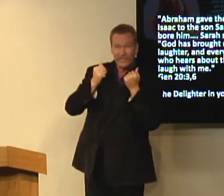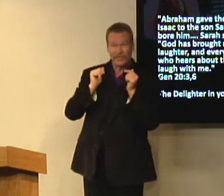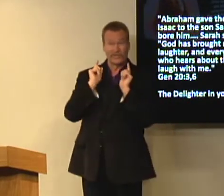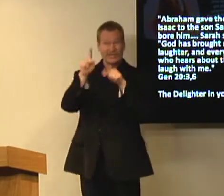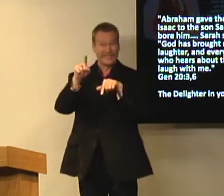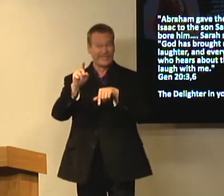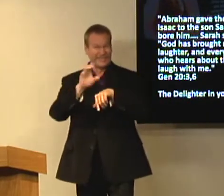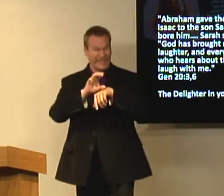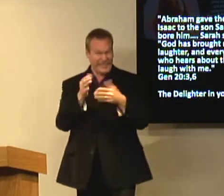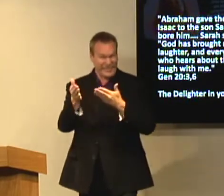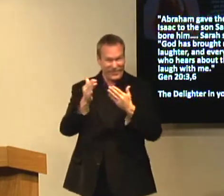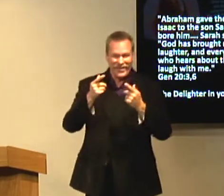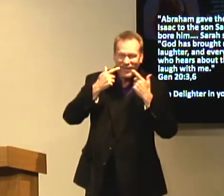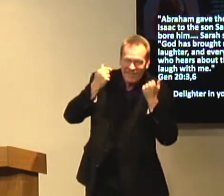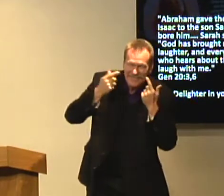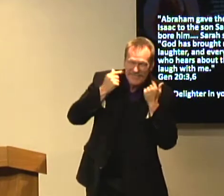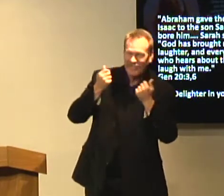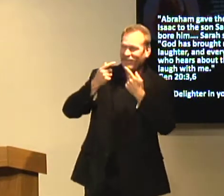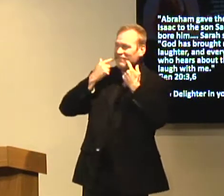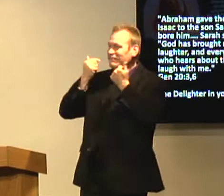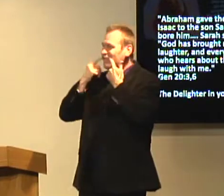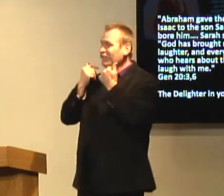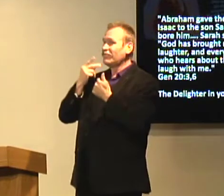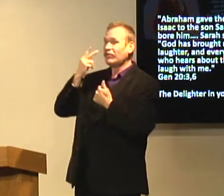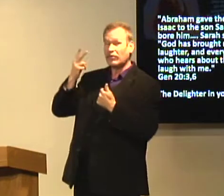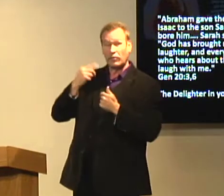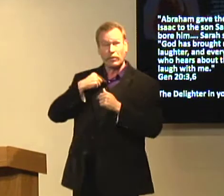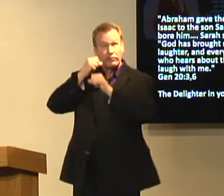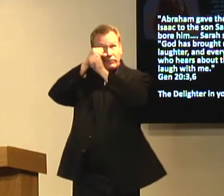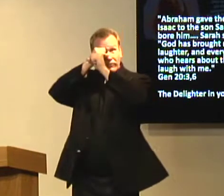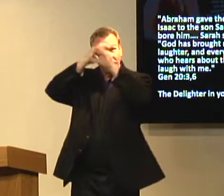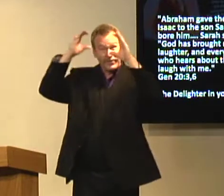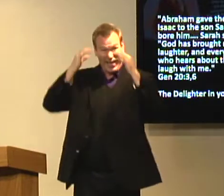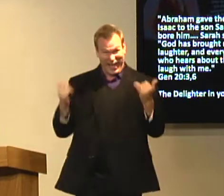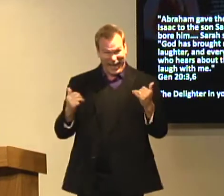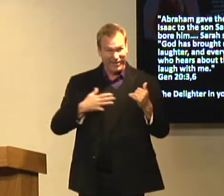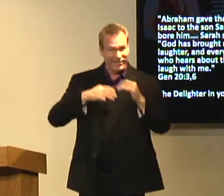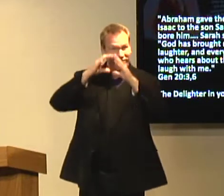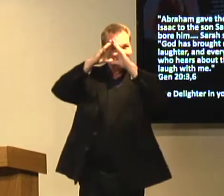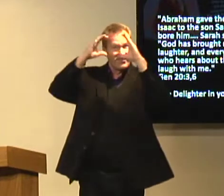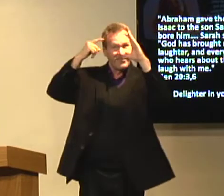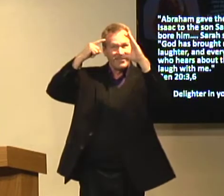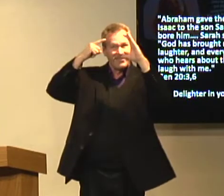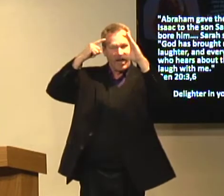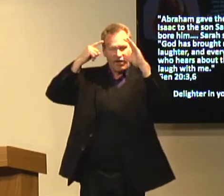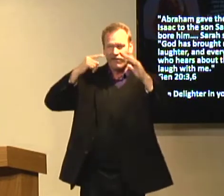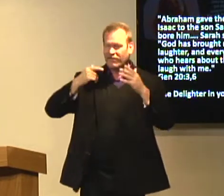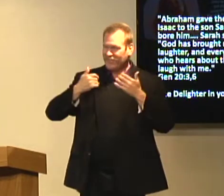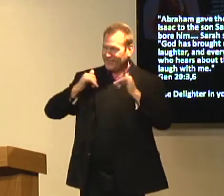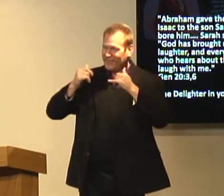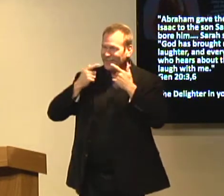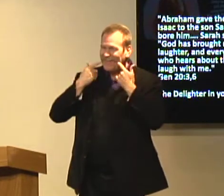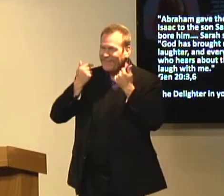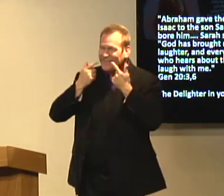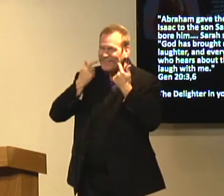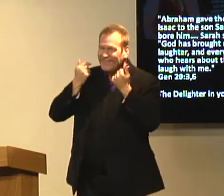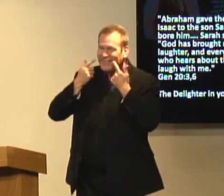I remember that my mom was always filled with joy, especially going to church. I still see her in